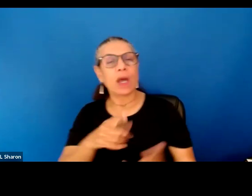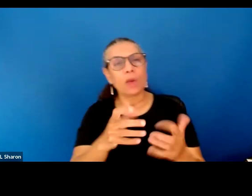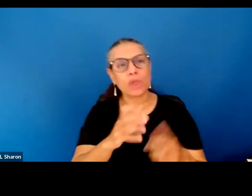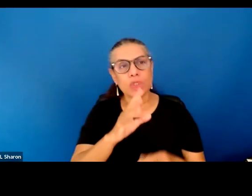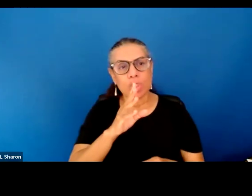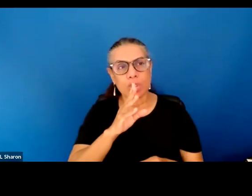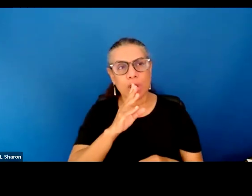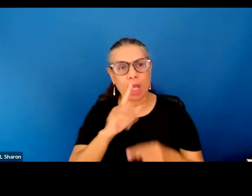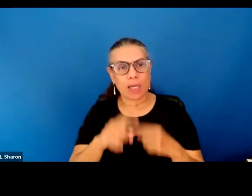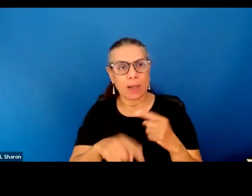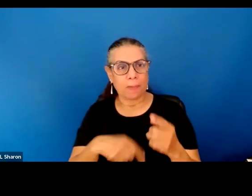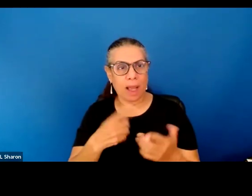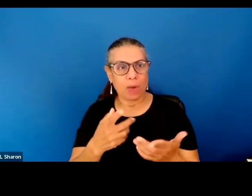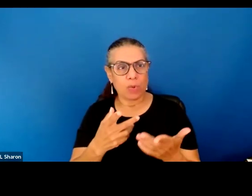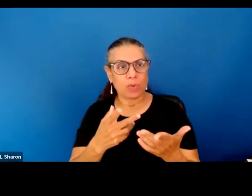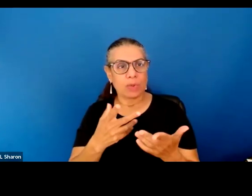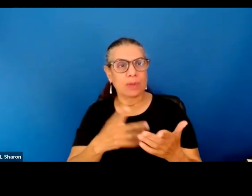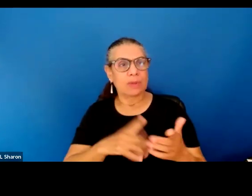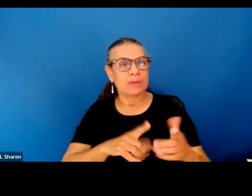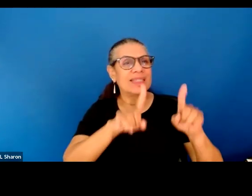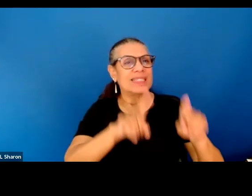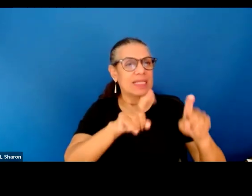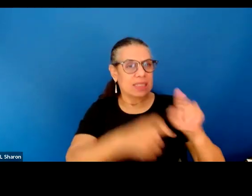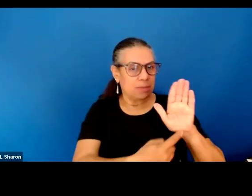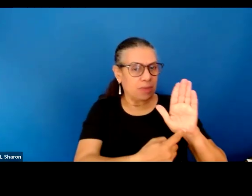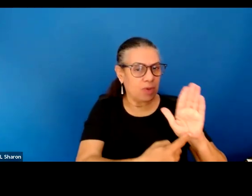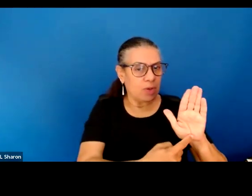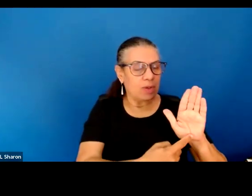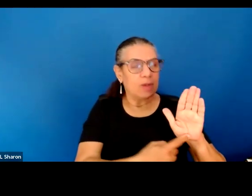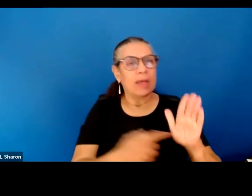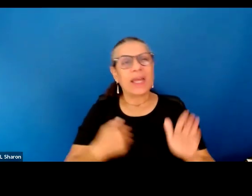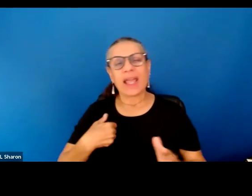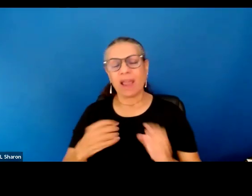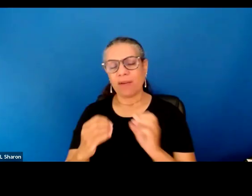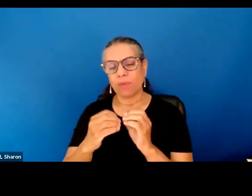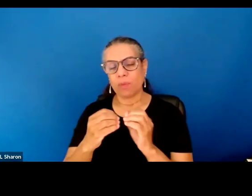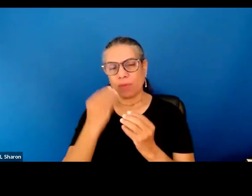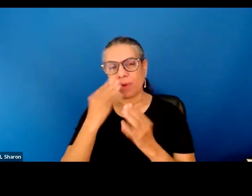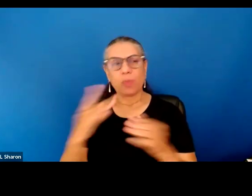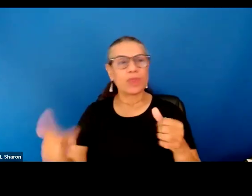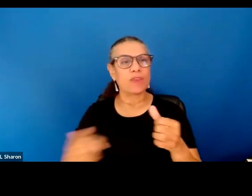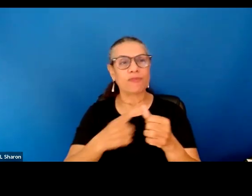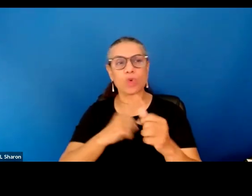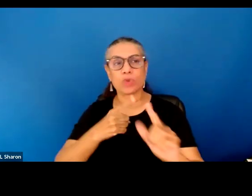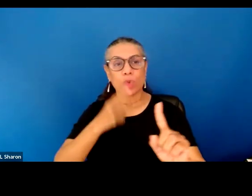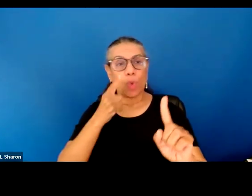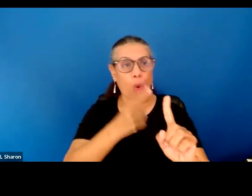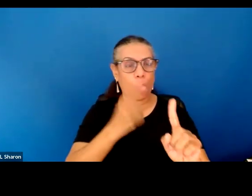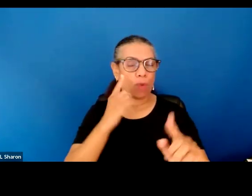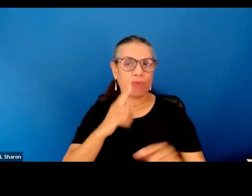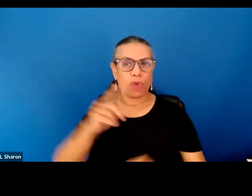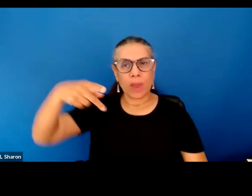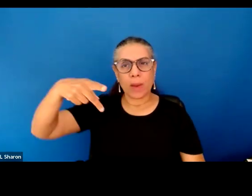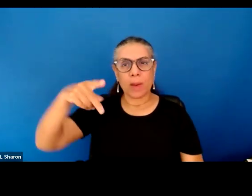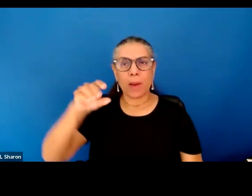if you could speak to that decision, and I had some additional context around the original intention of the points, but would